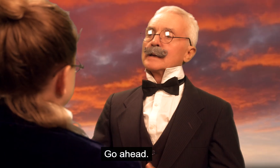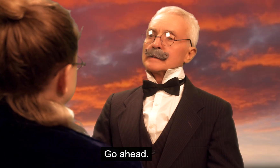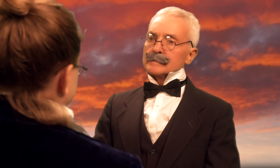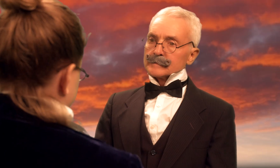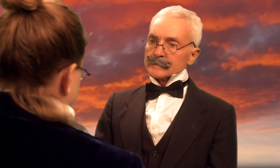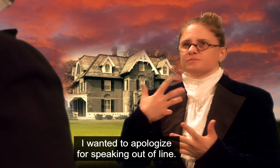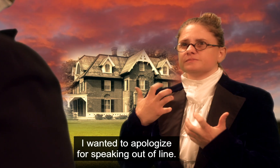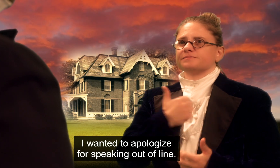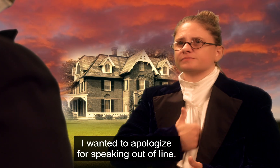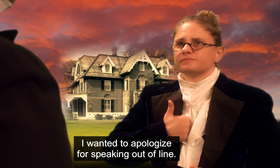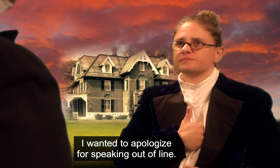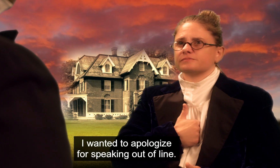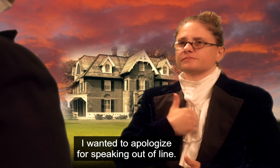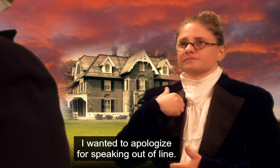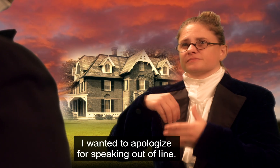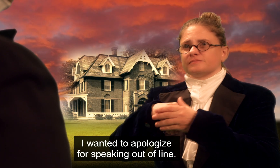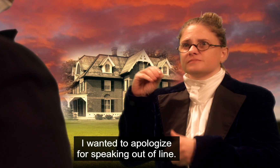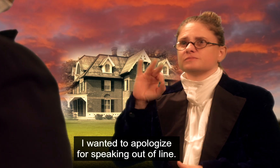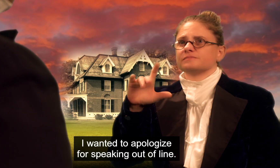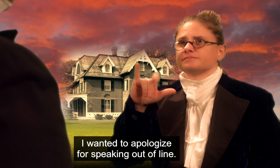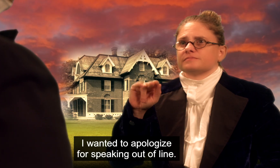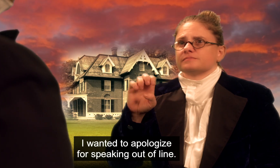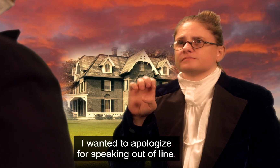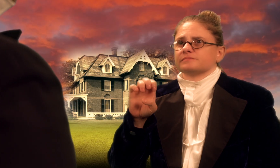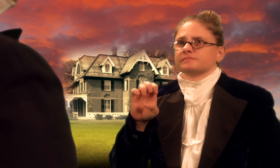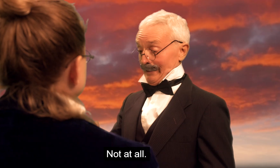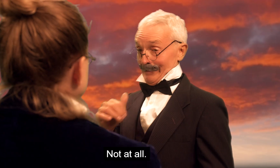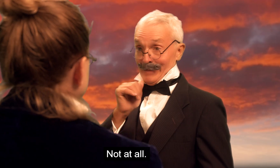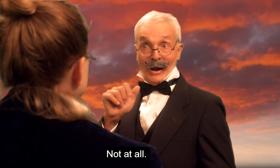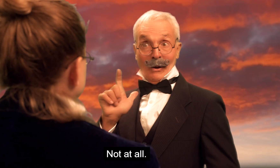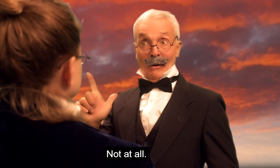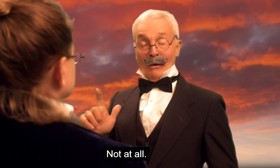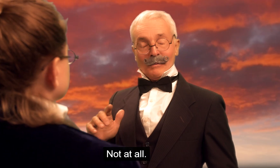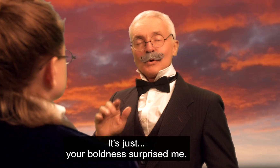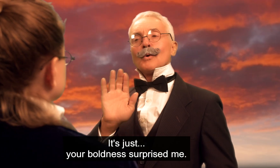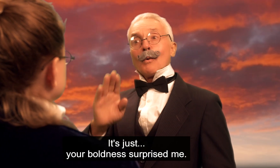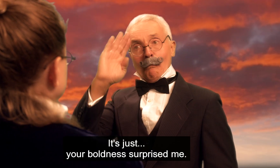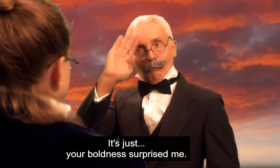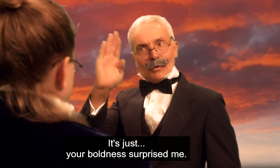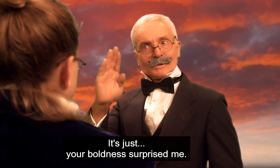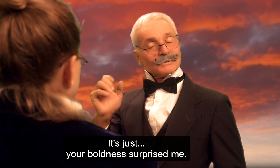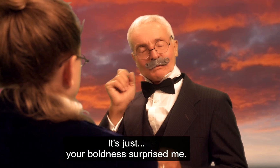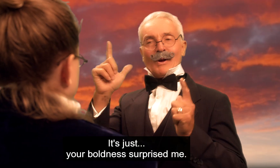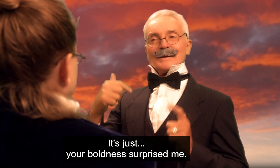ahead. I wanted to apologize for speaking out of line. Not at all. It's just your boldness surprised